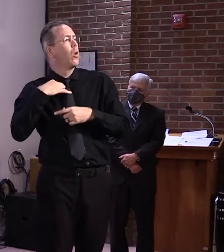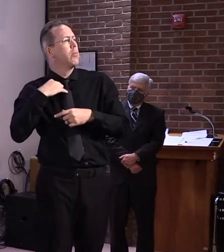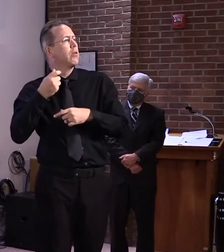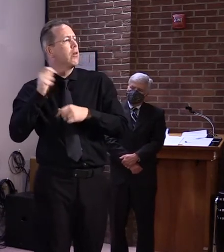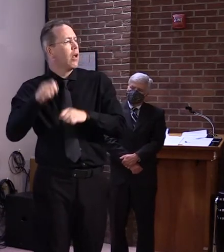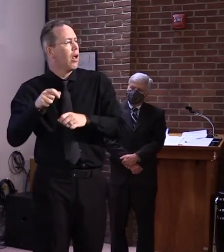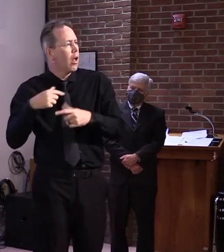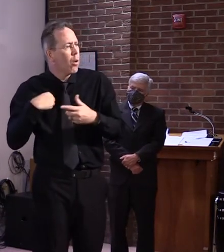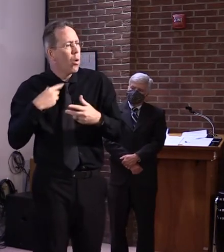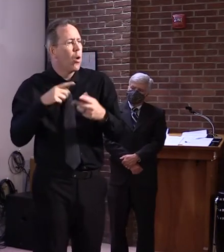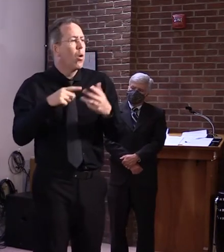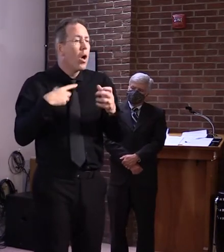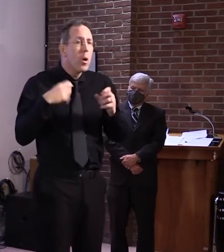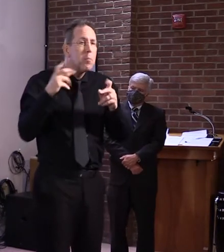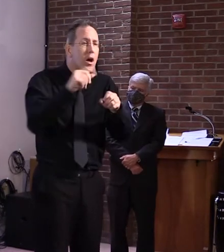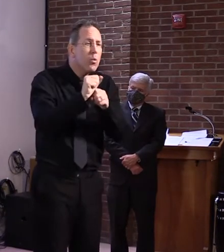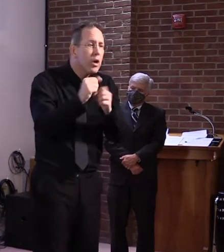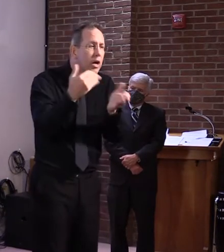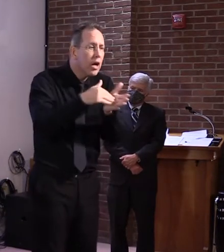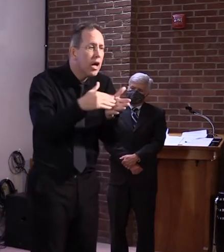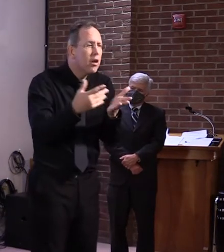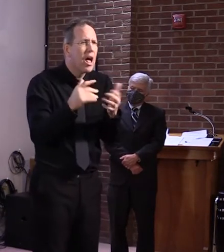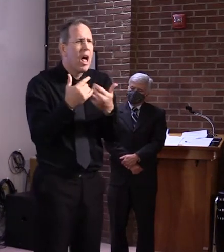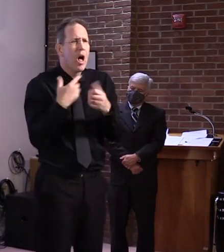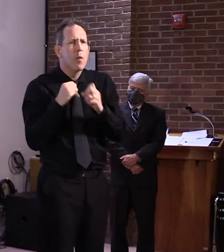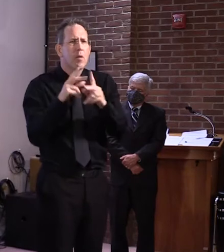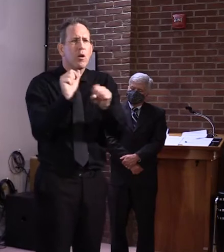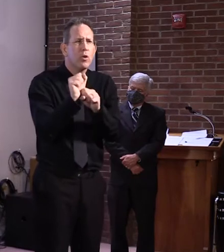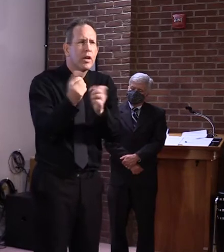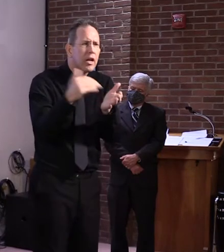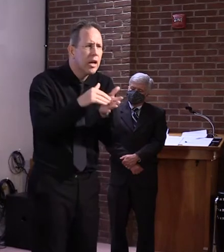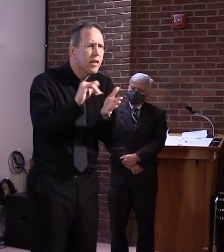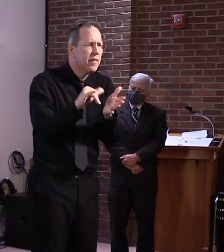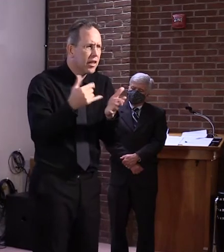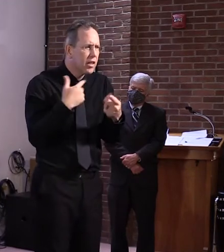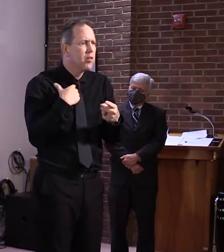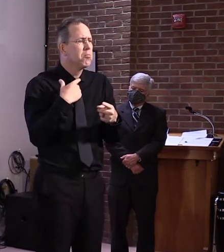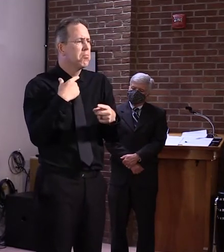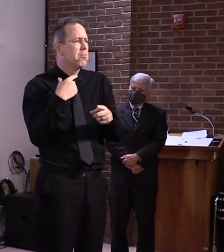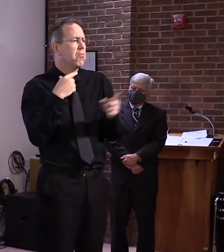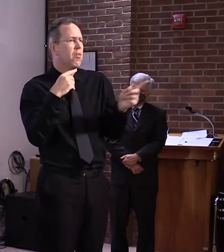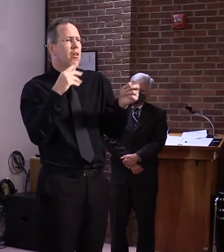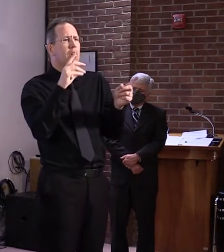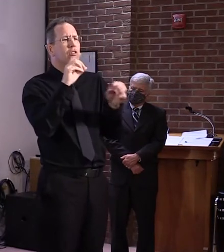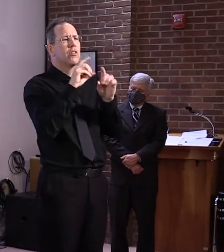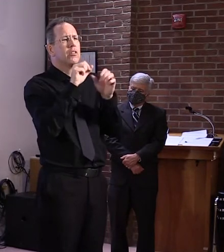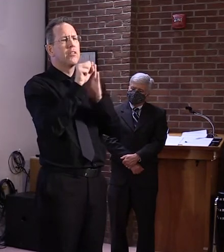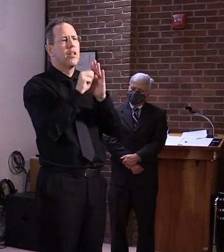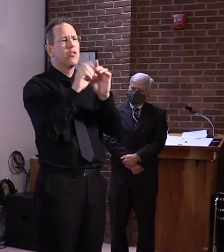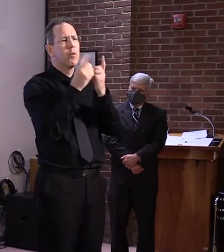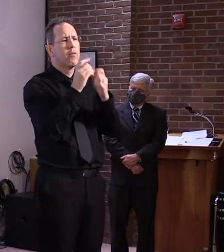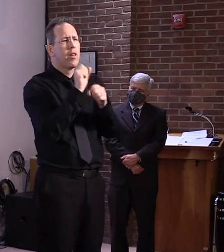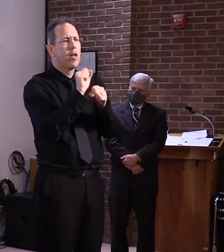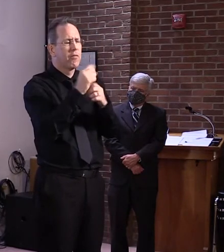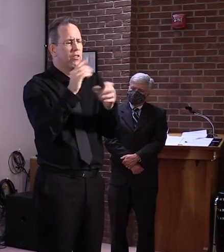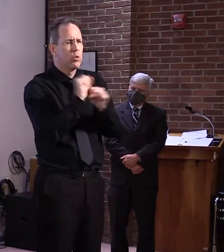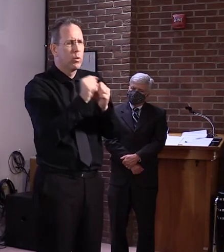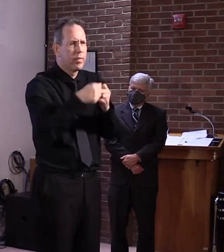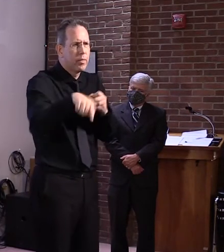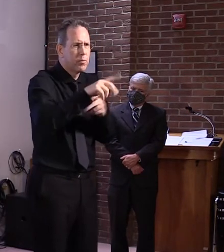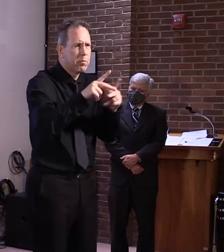reemployment services. So we are continuing to work with them at the state level, but we just don't know what the impact is going to be